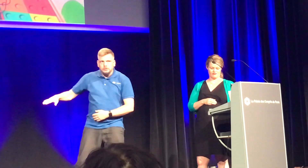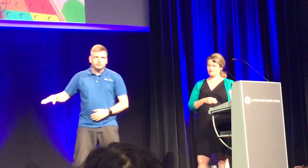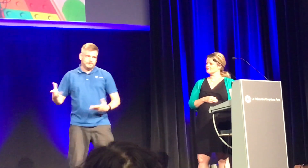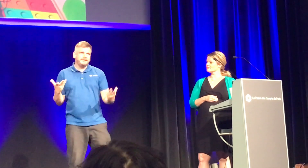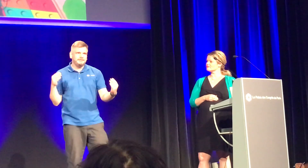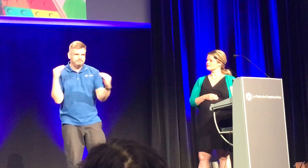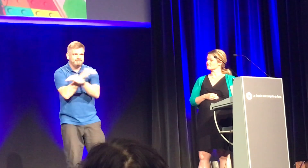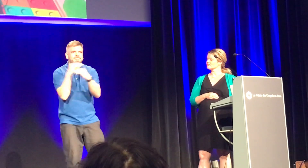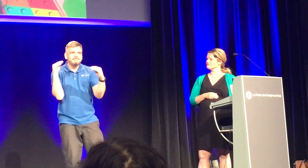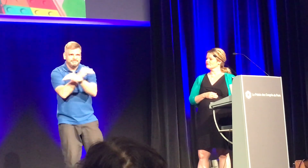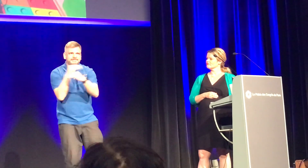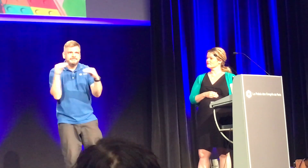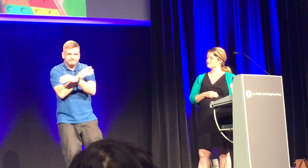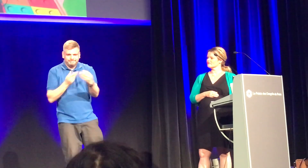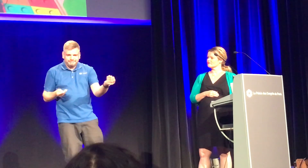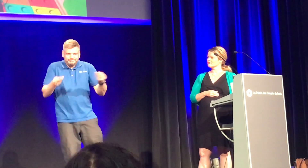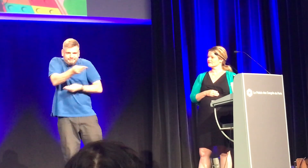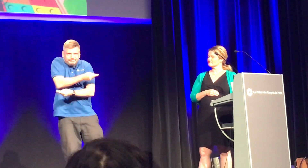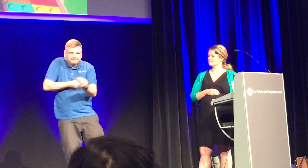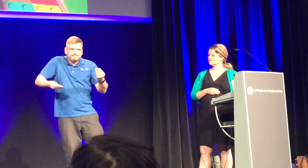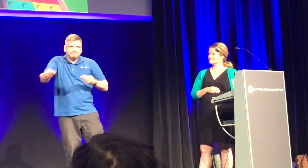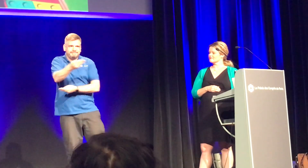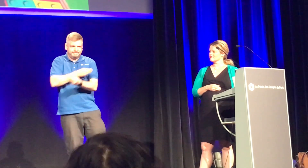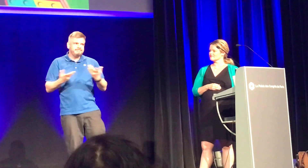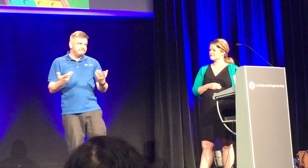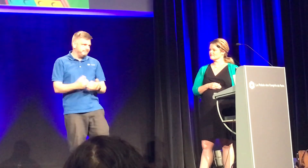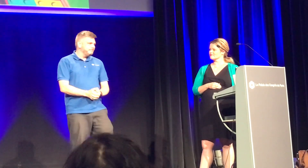co-create activities and share these games.